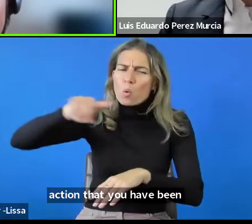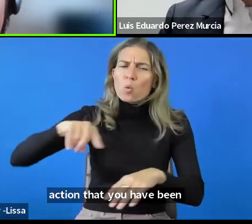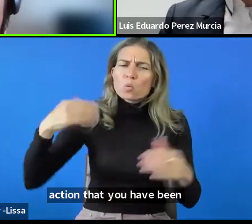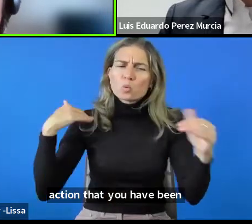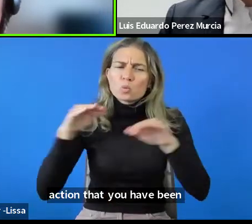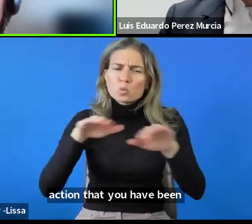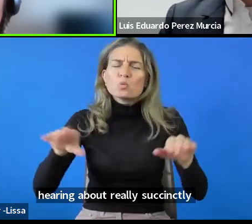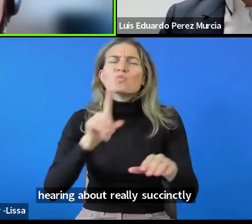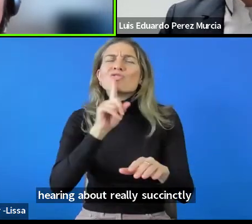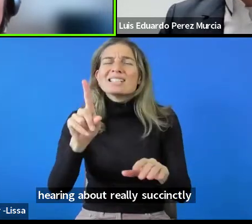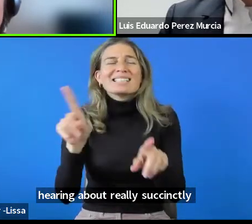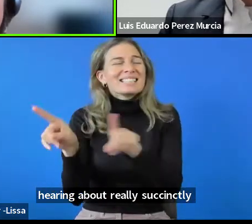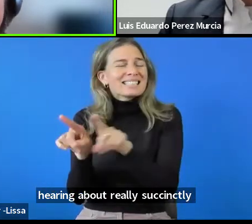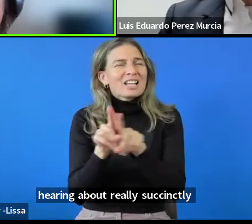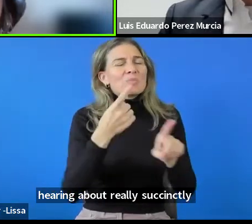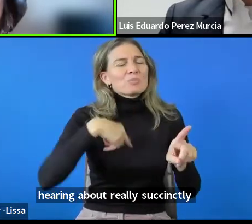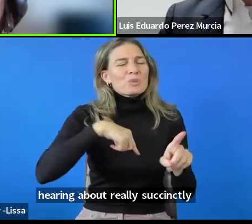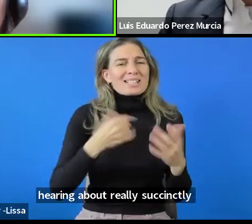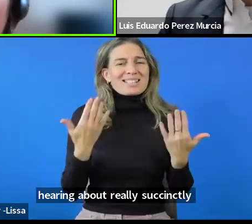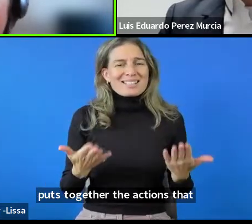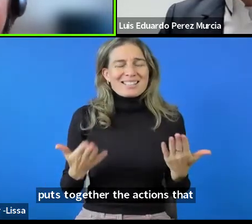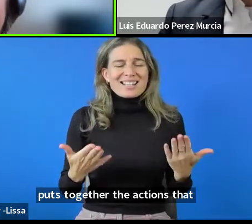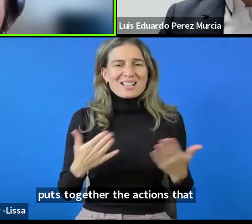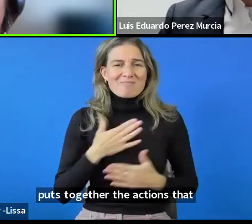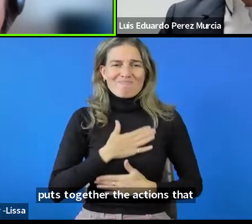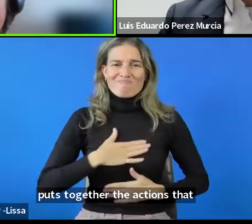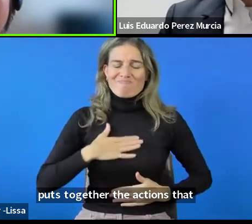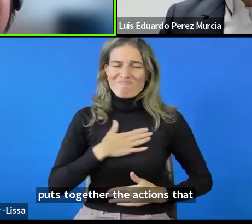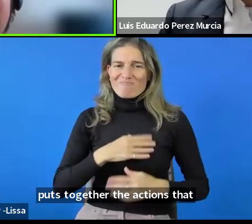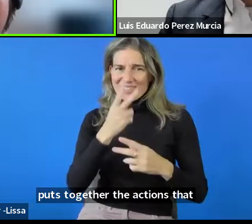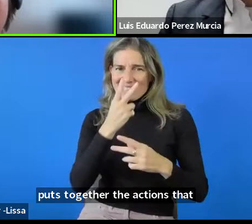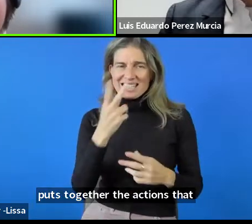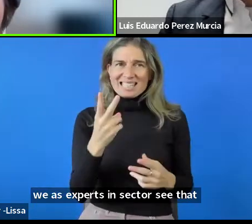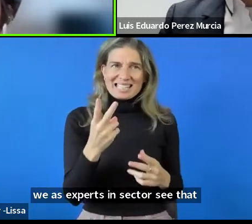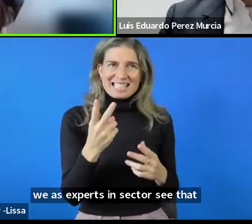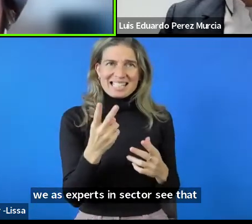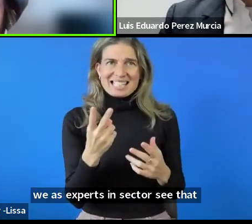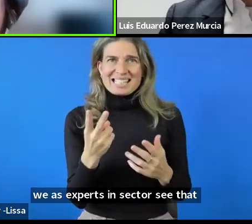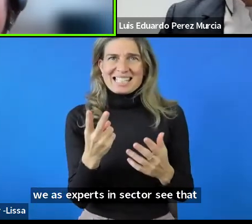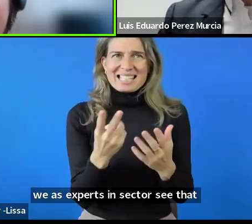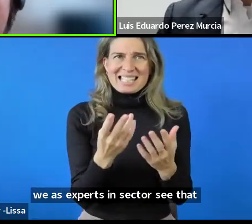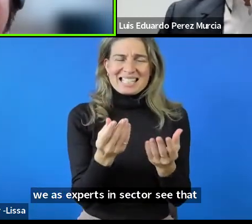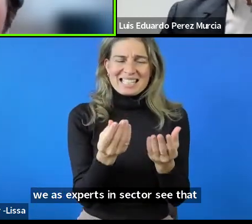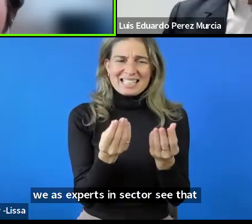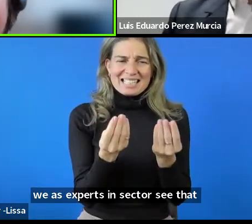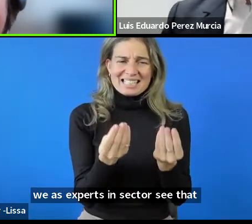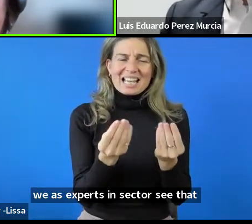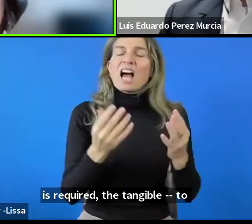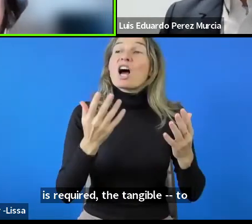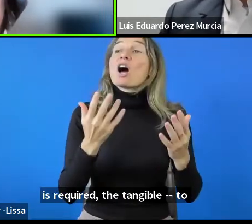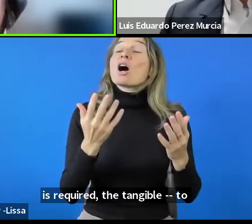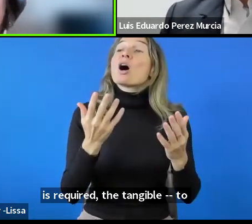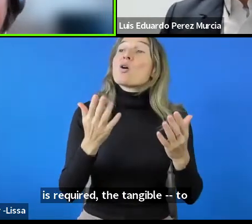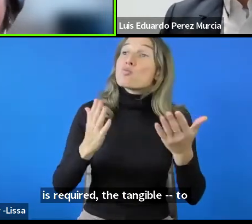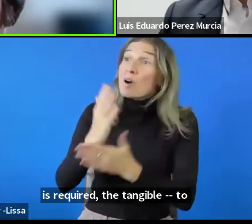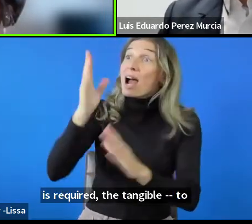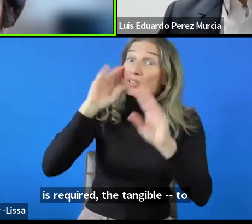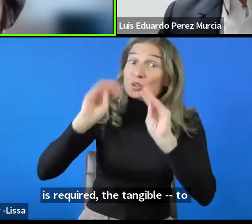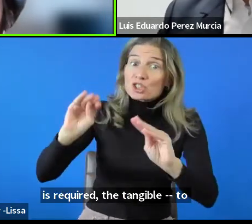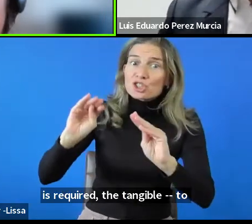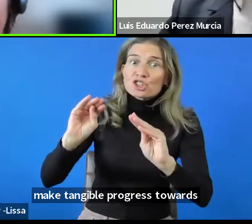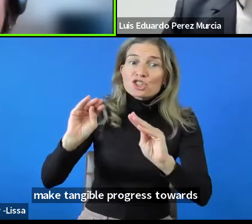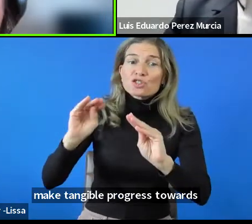in the sector see that is required, to make tangible progress towards the right to education for